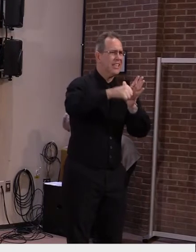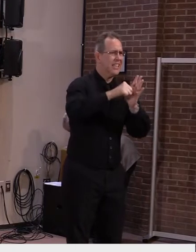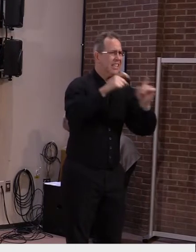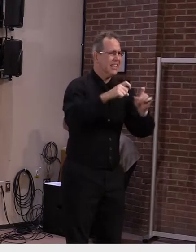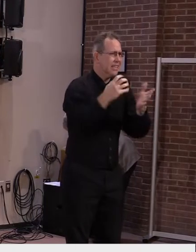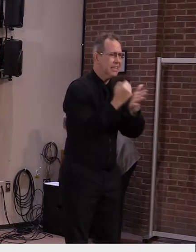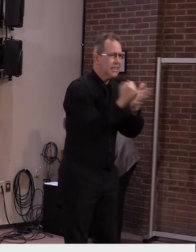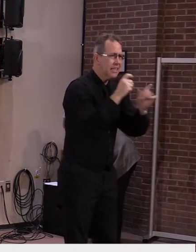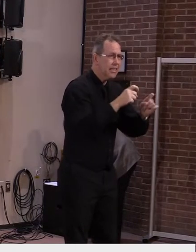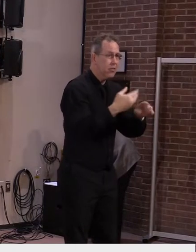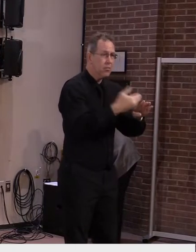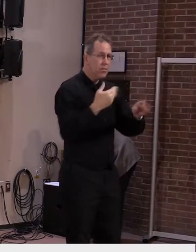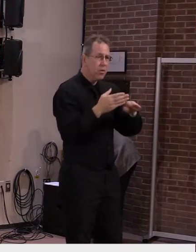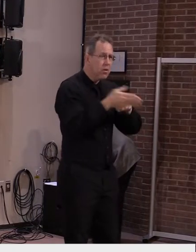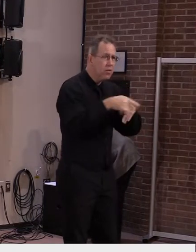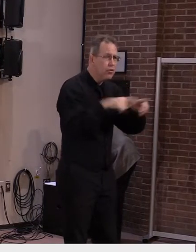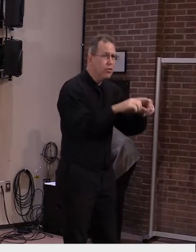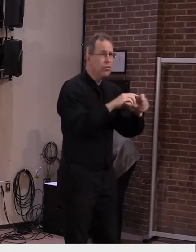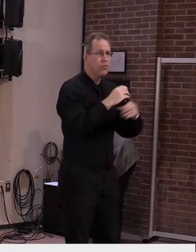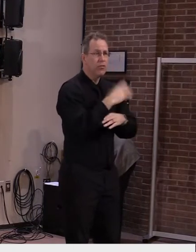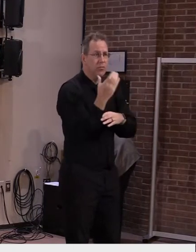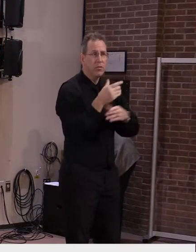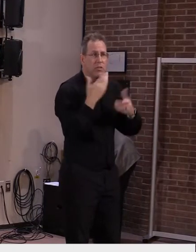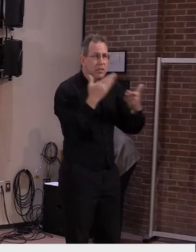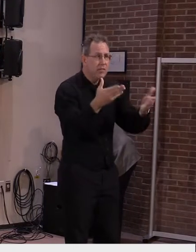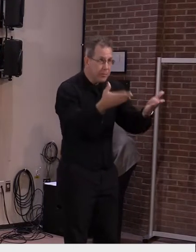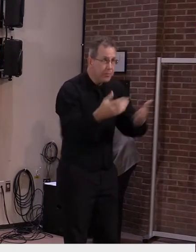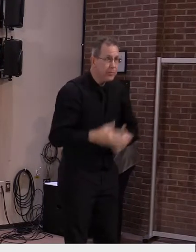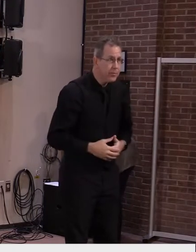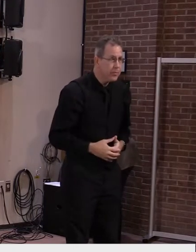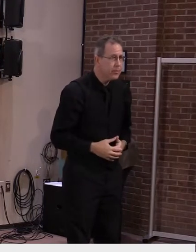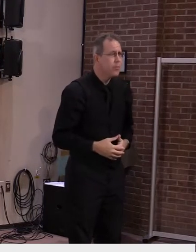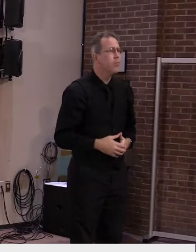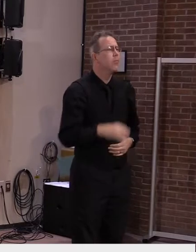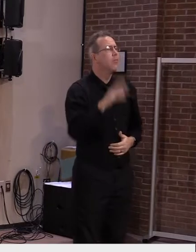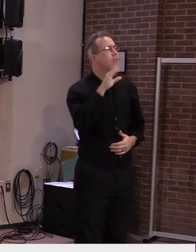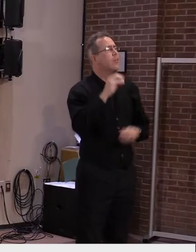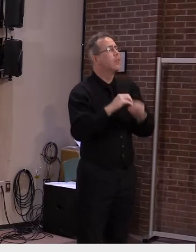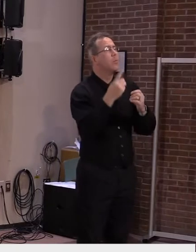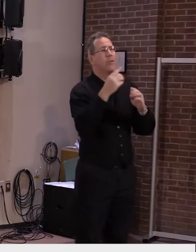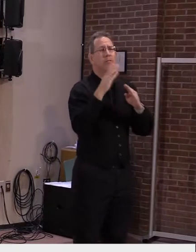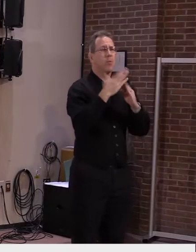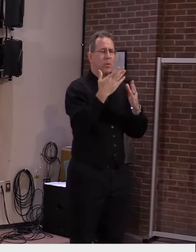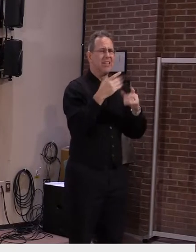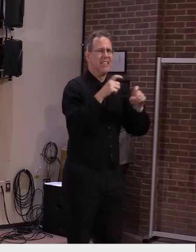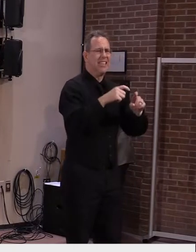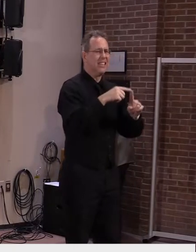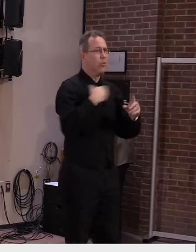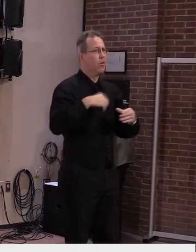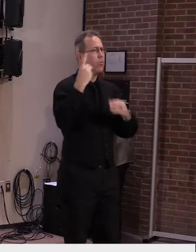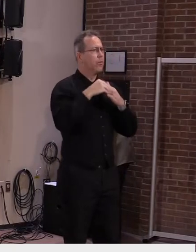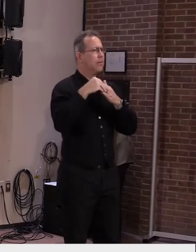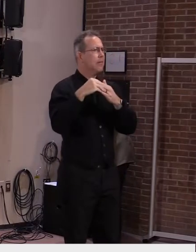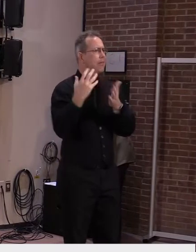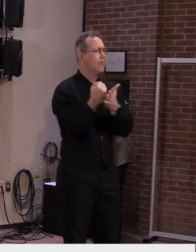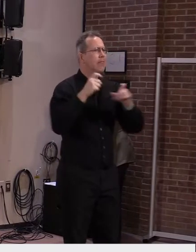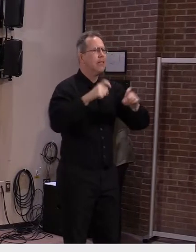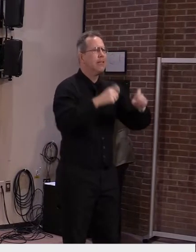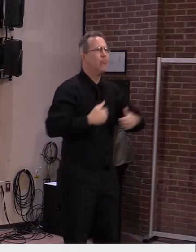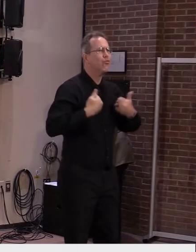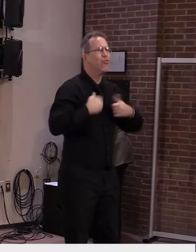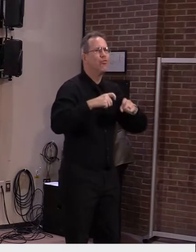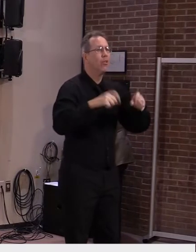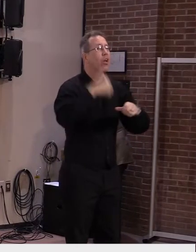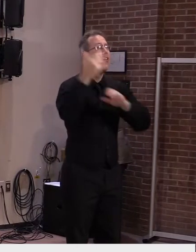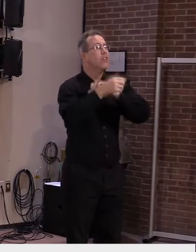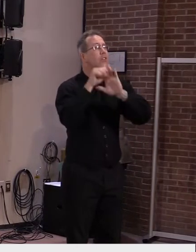them before they spread to more people, and it will continue to be an essential tool for years to come as we move towards